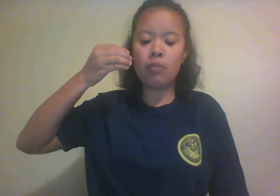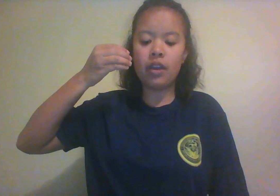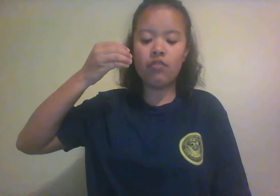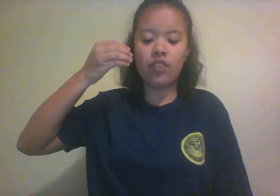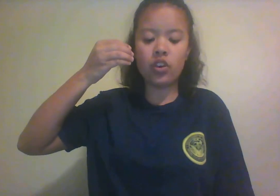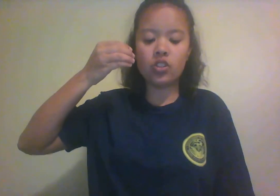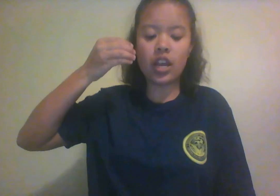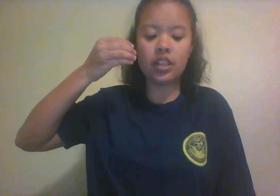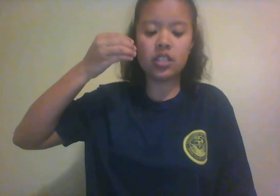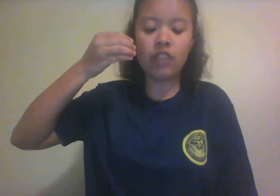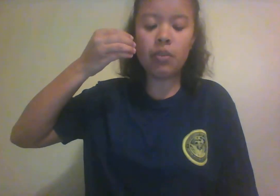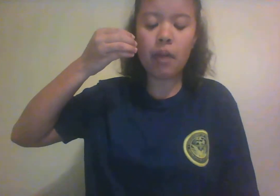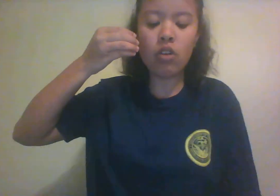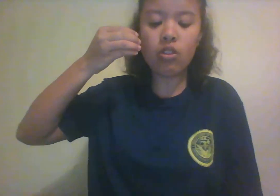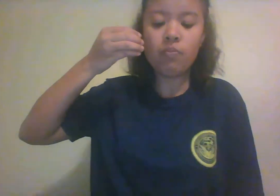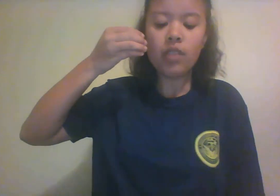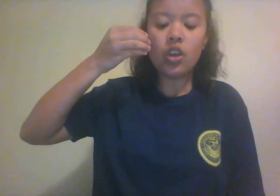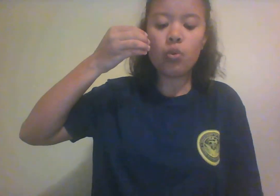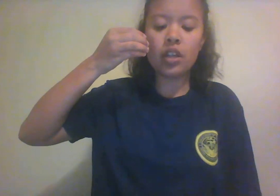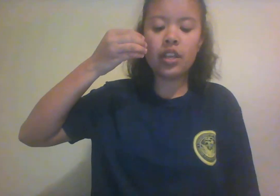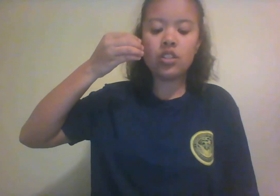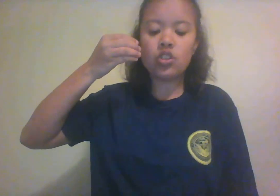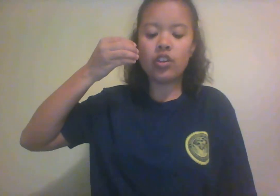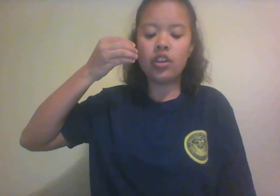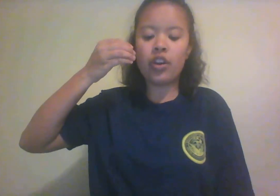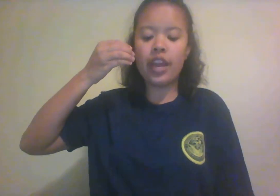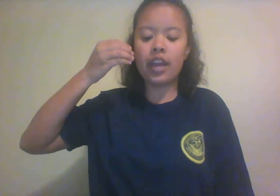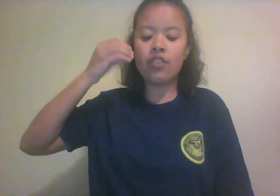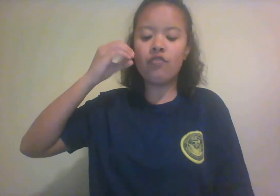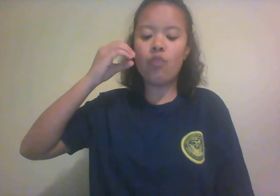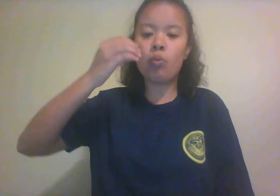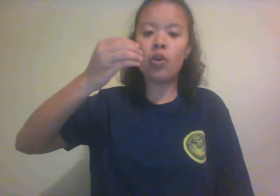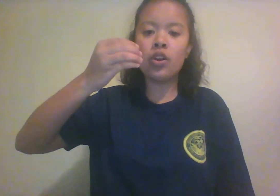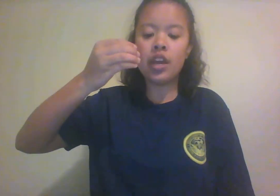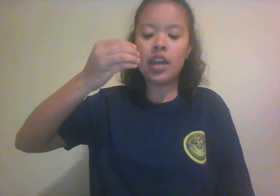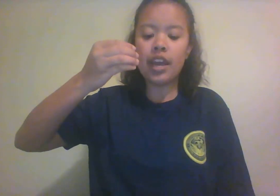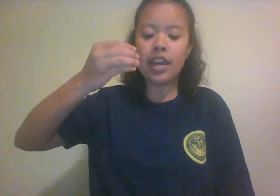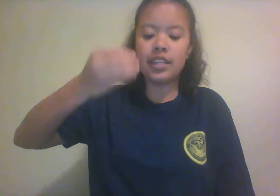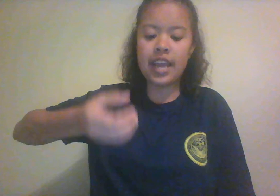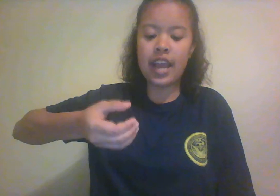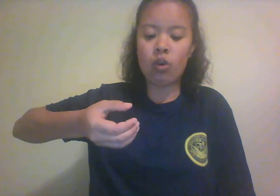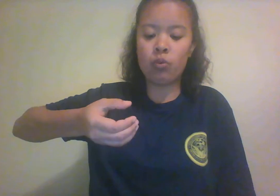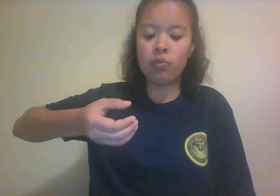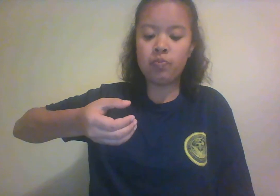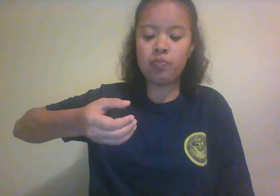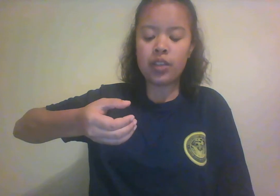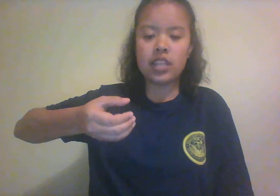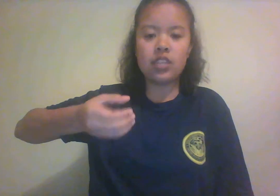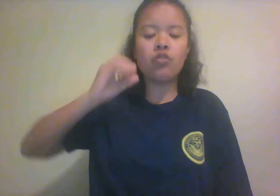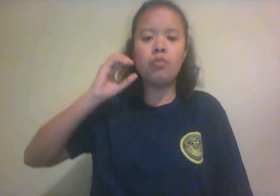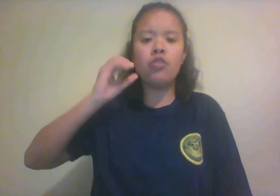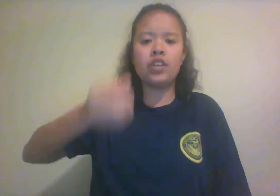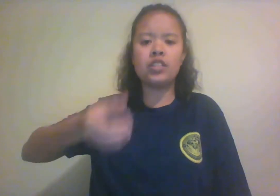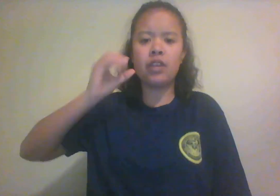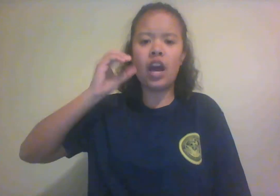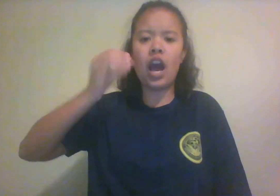and fingers at the side of your mouth, quickly turning your hand forward and down, as if removing something hot